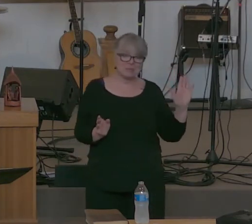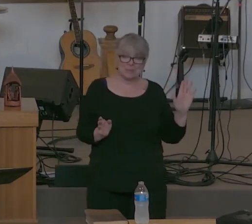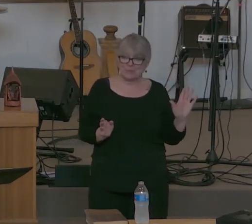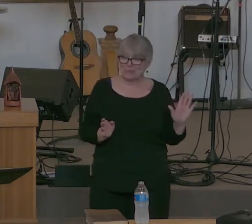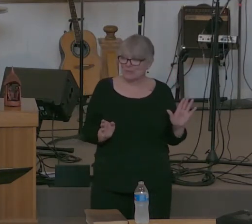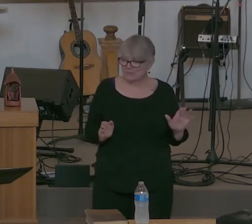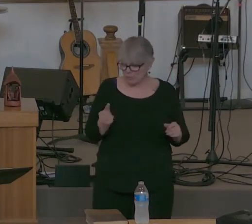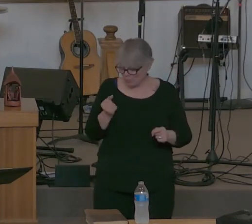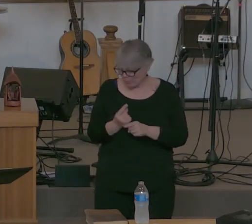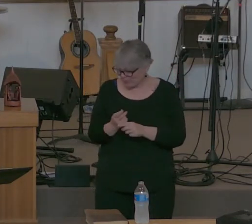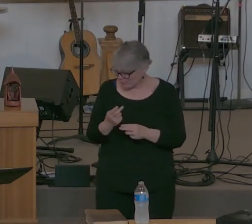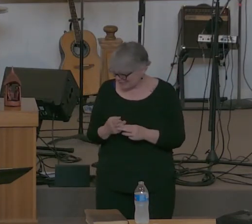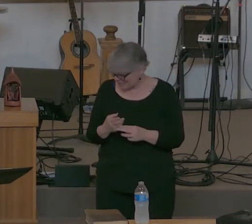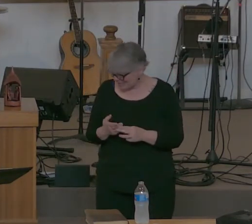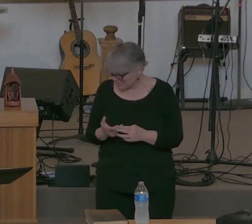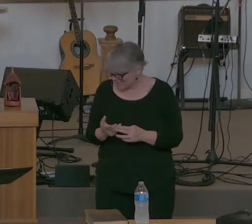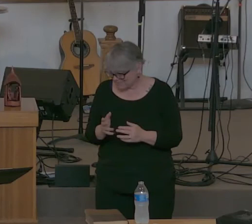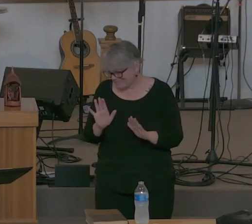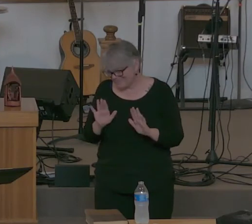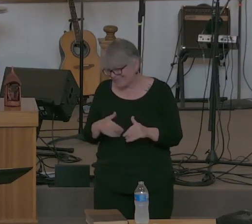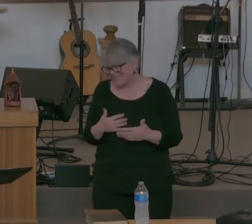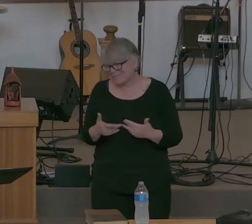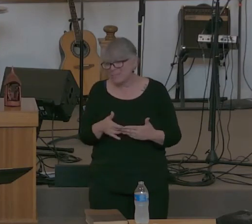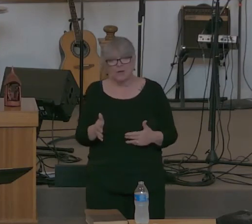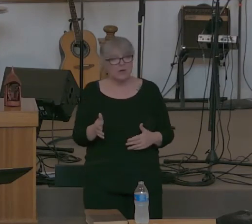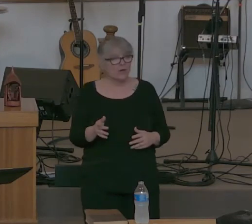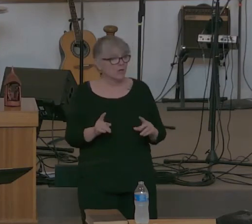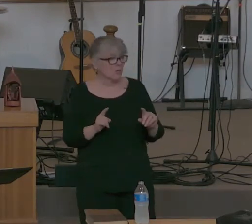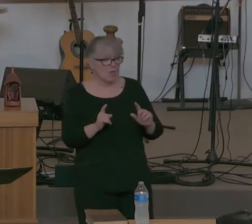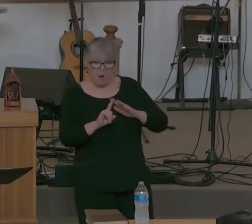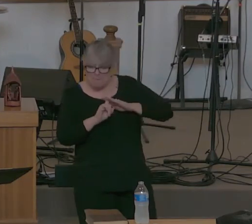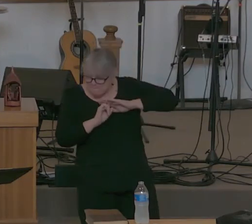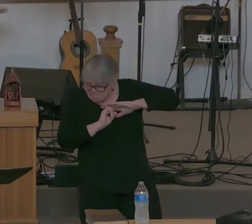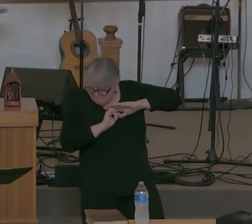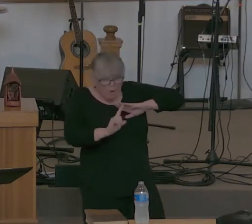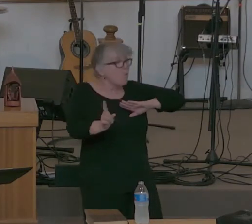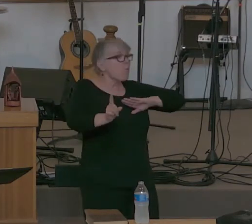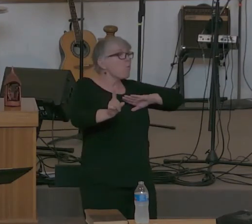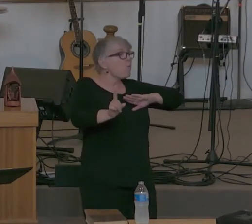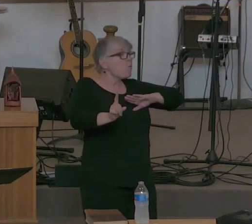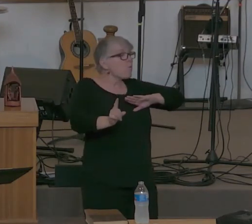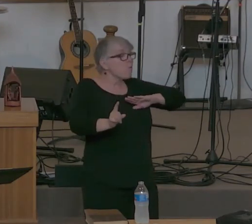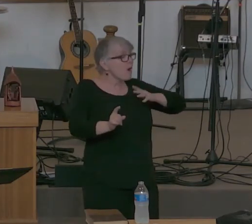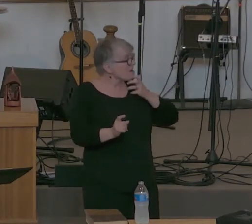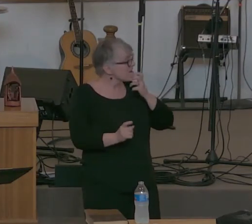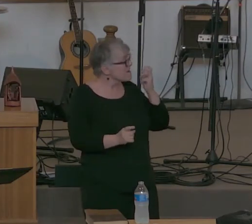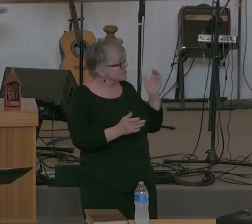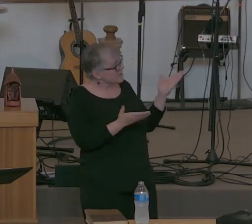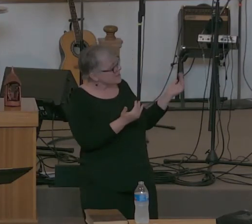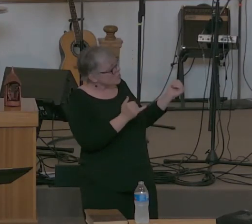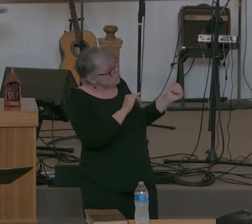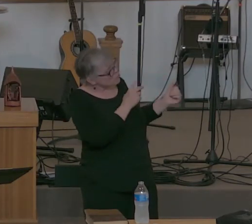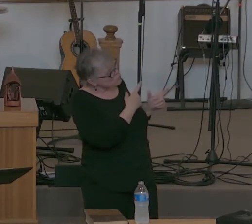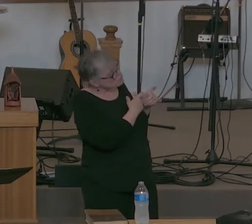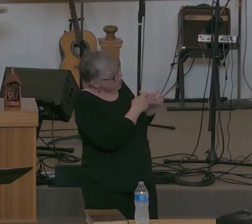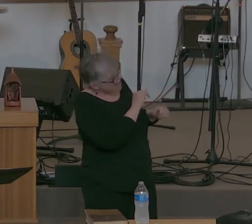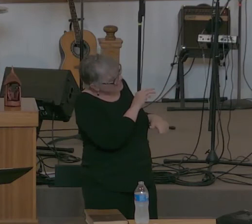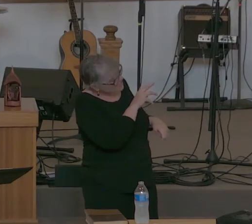what's his brother's name? That don't make any difference. Anyway, he took off running. And he yells back at him, run, Jesse.